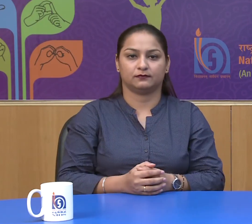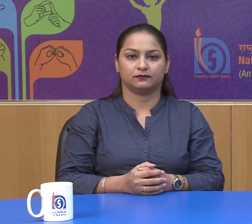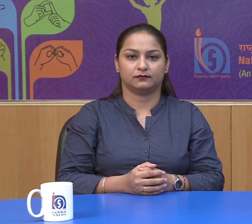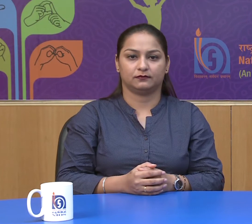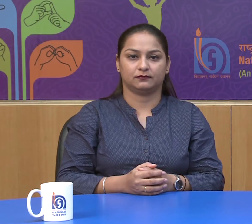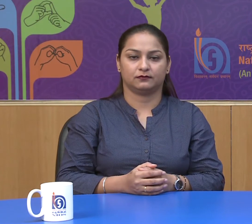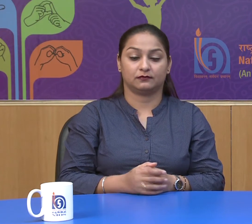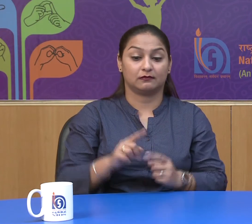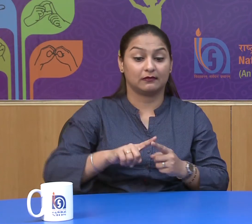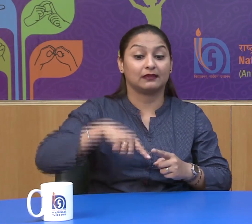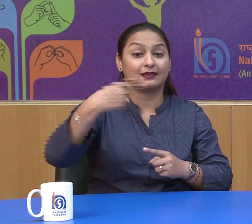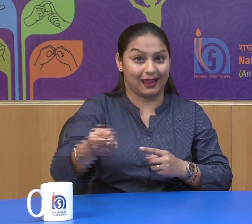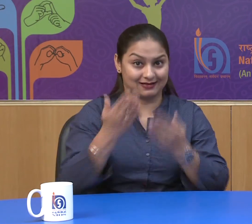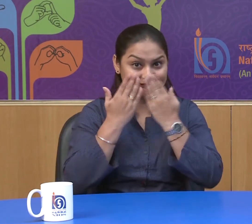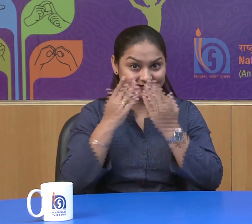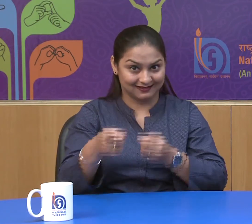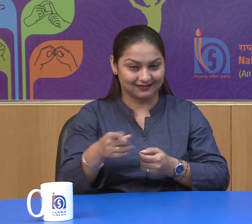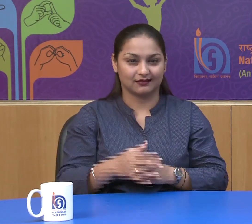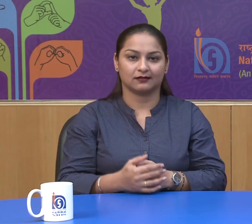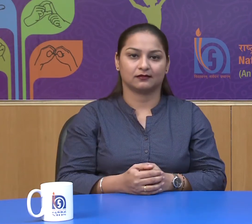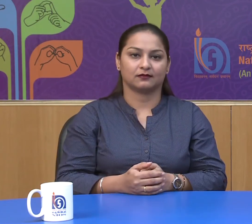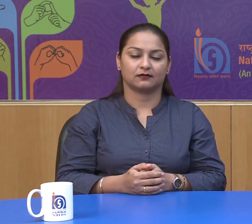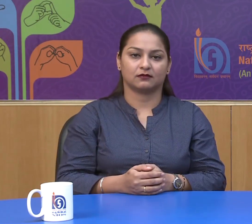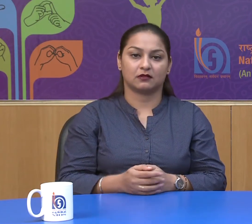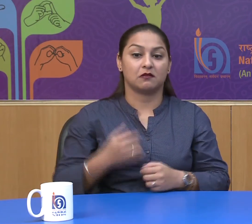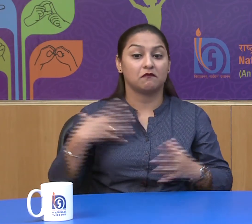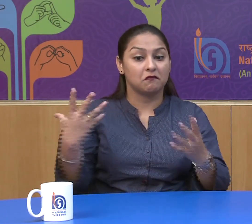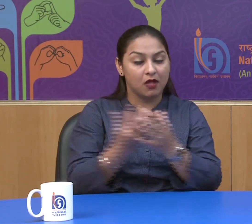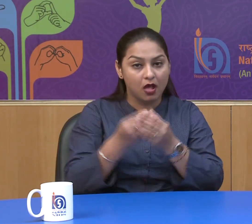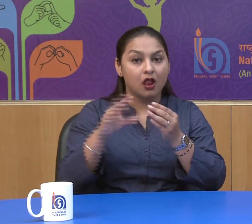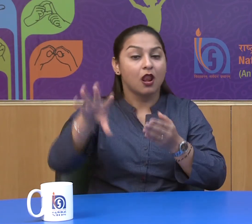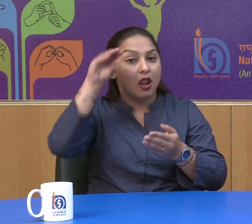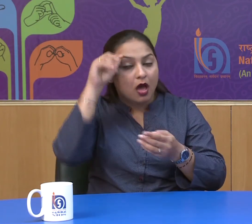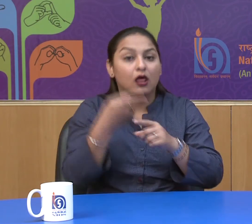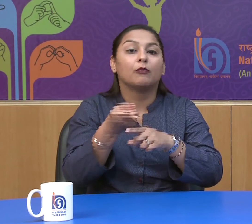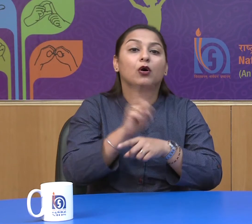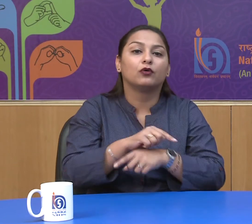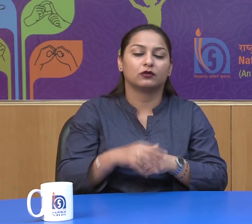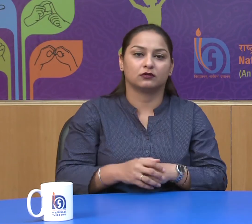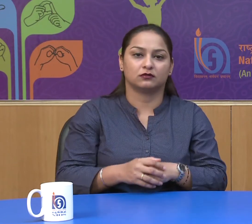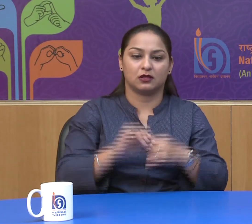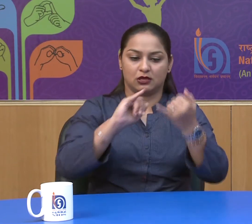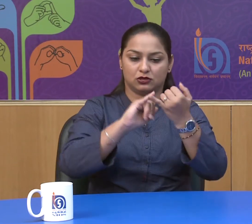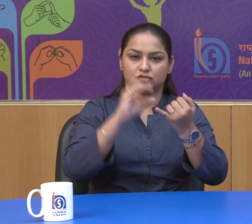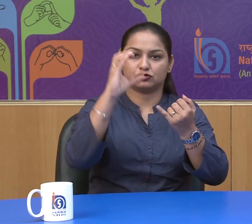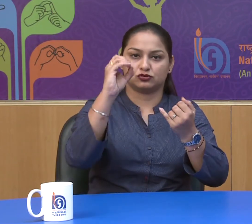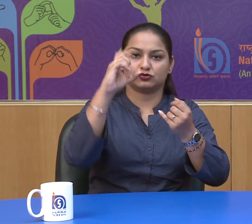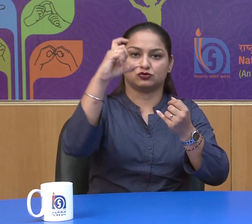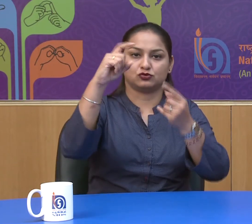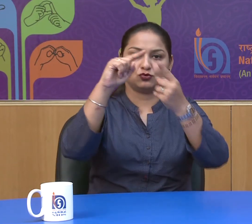In the next session, we will learn about social and